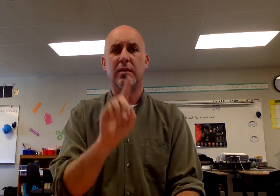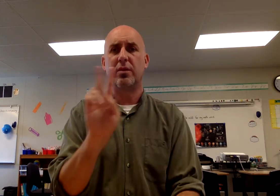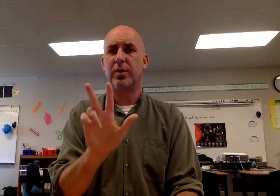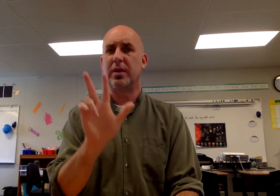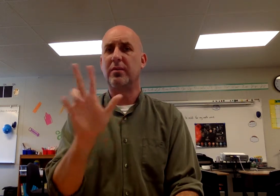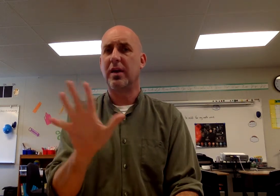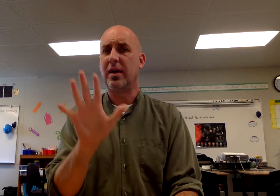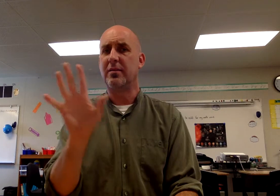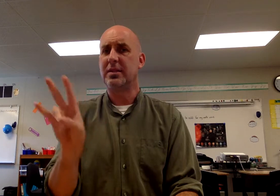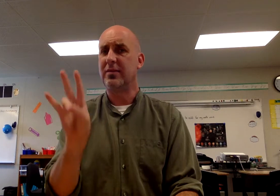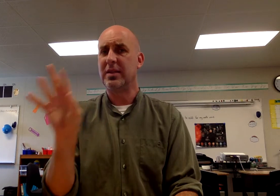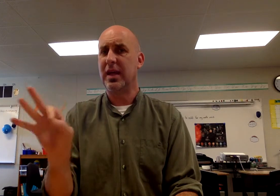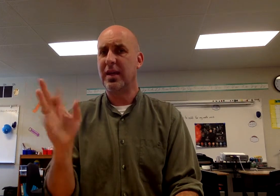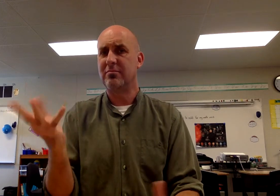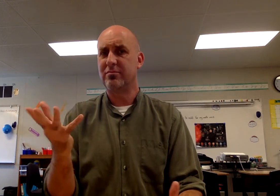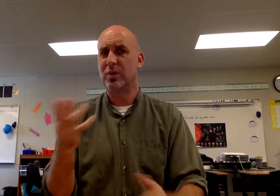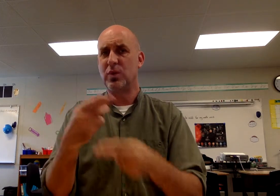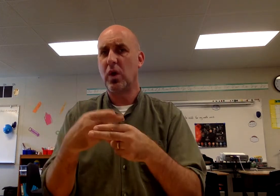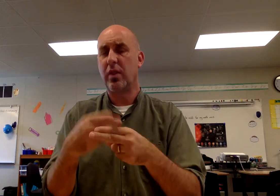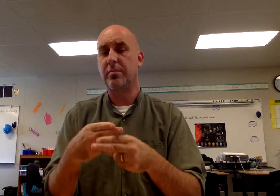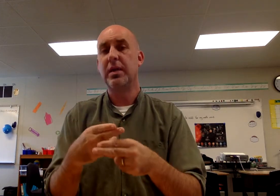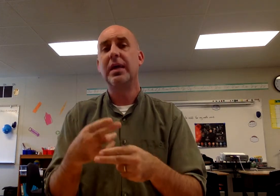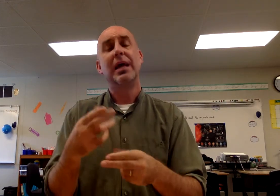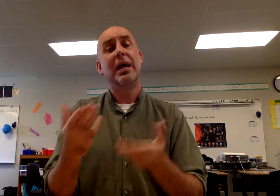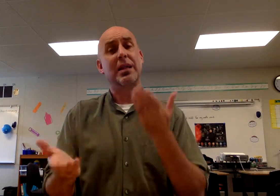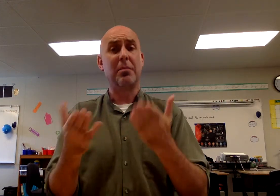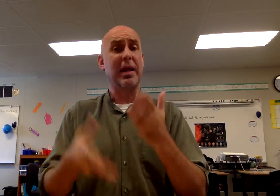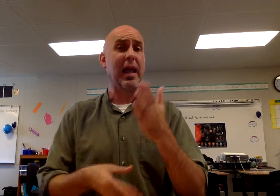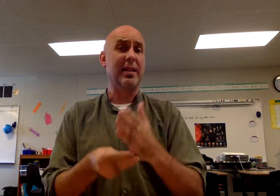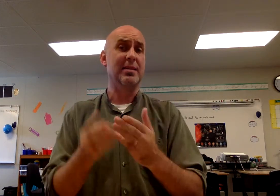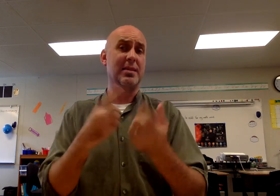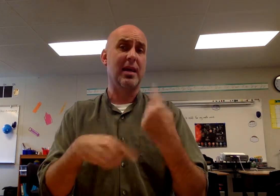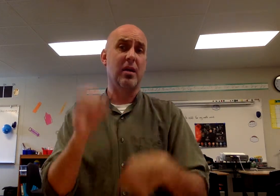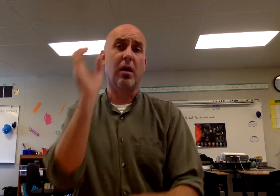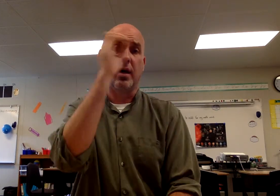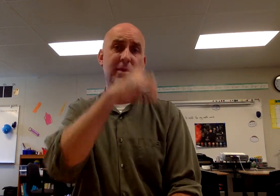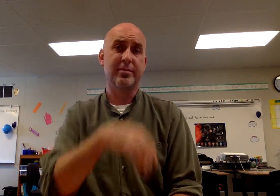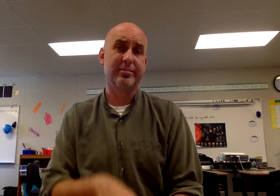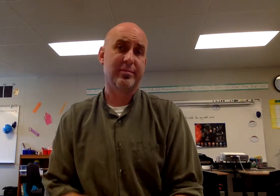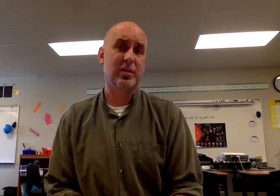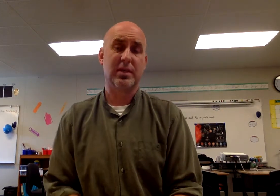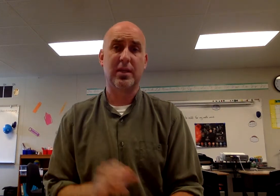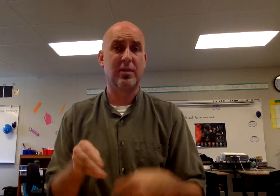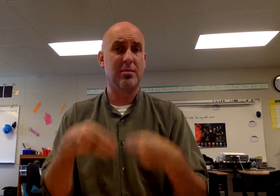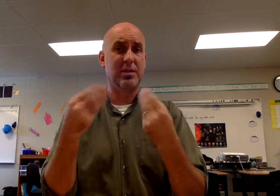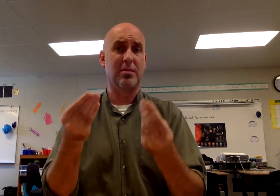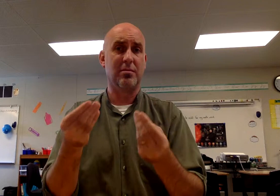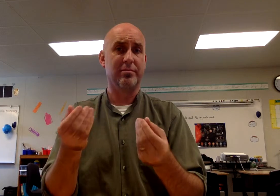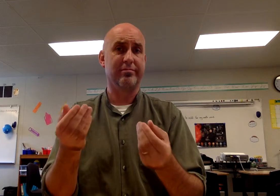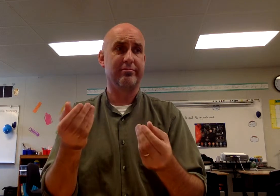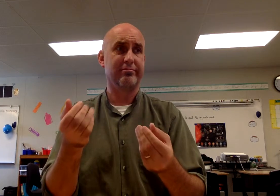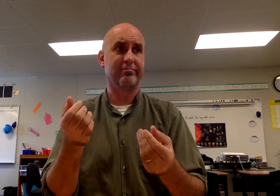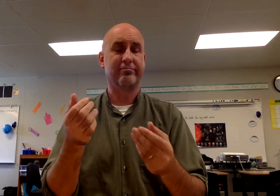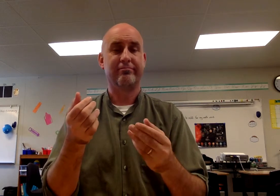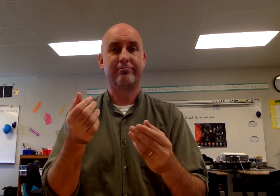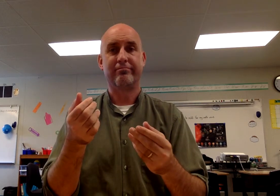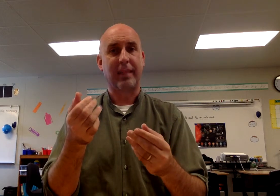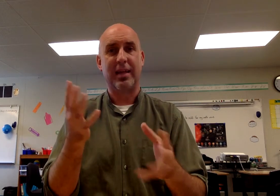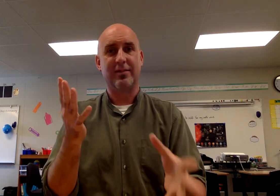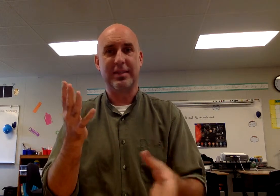3, 5, 7, 9? What do you call them? And I might add the sign odd, just to give them some kind of